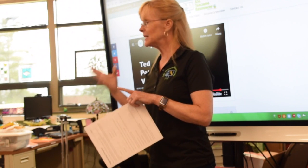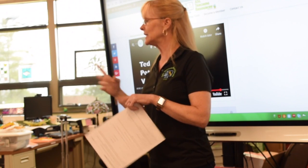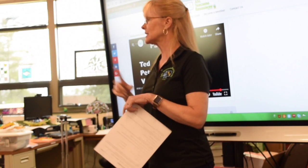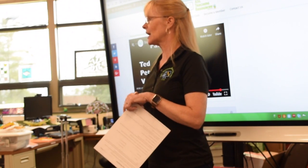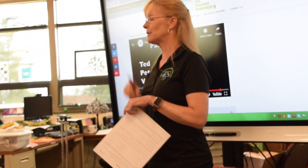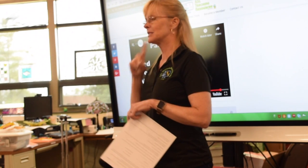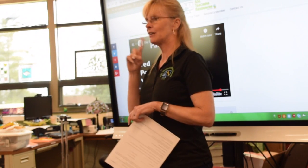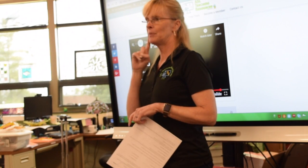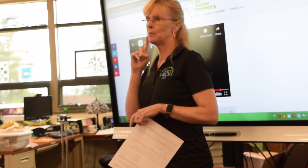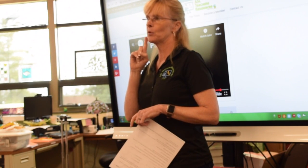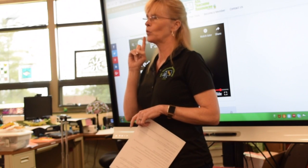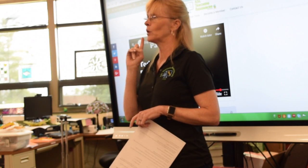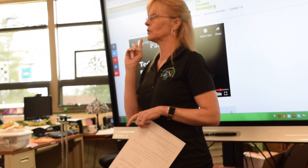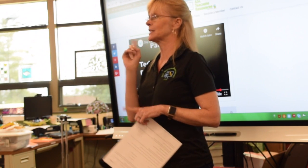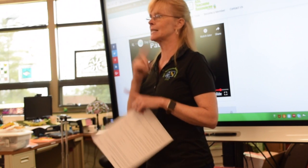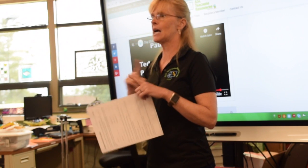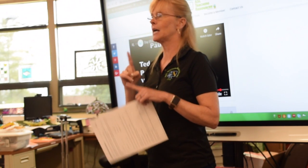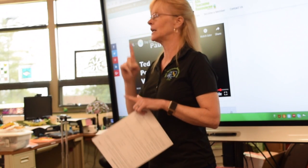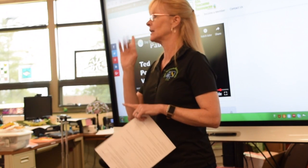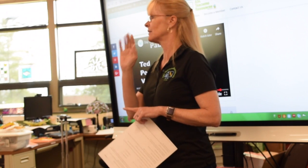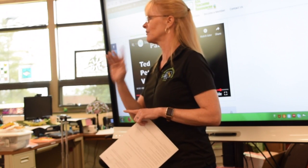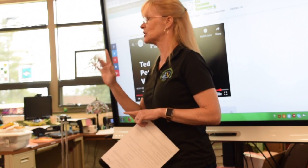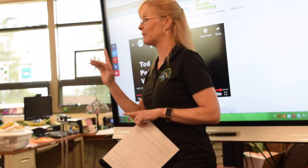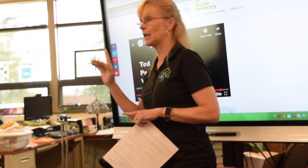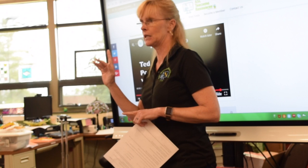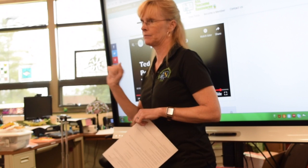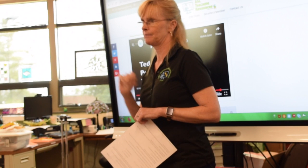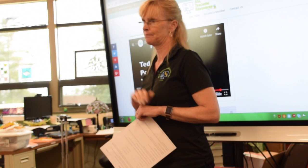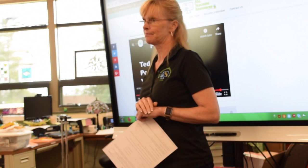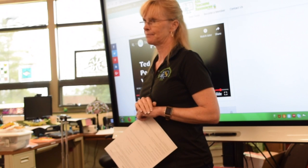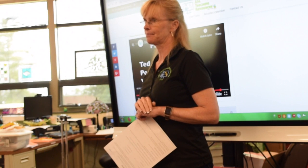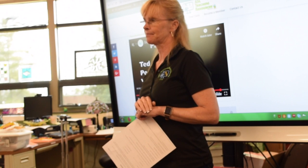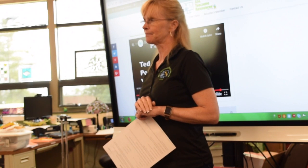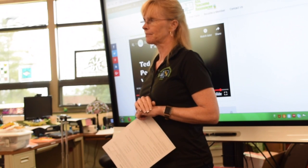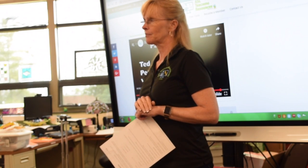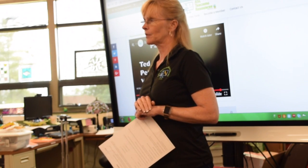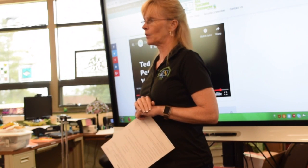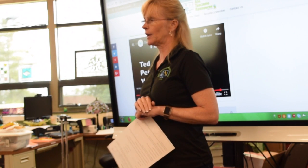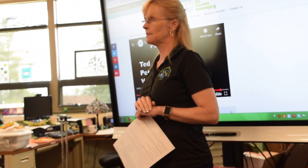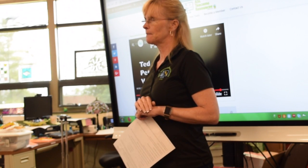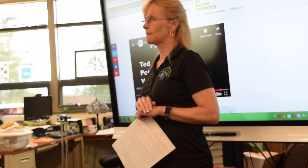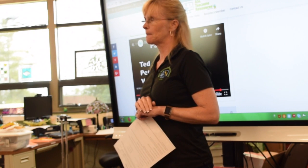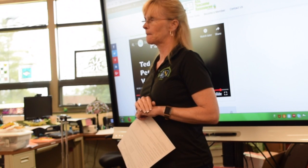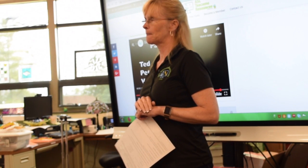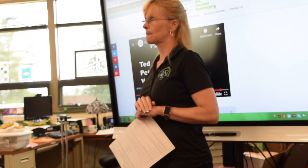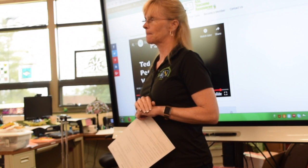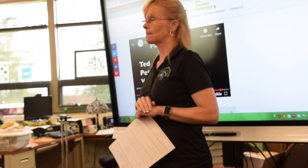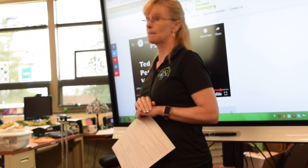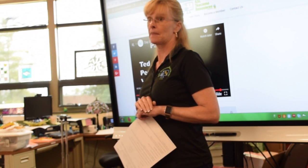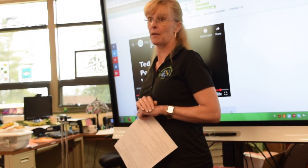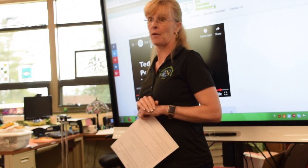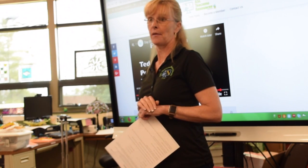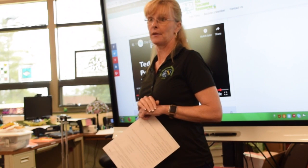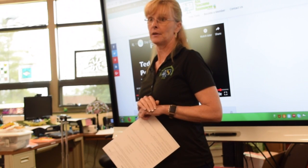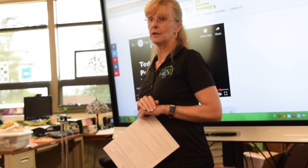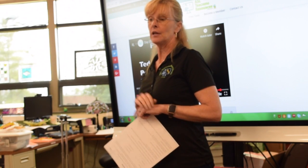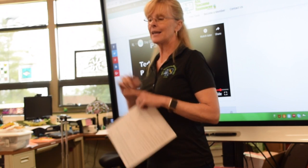Many times that people will sign and then spell it. Okay? So this is pause. That's